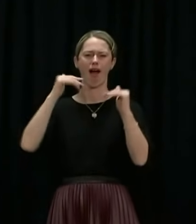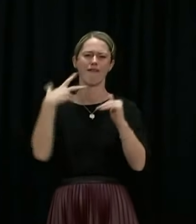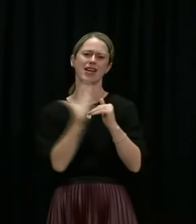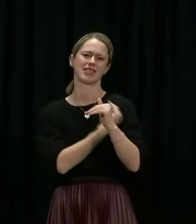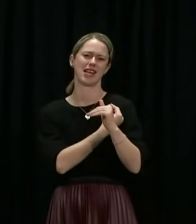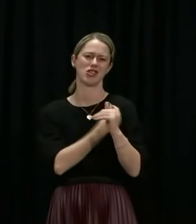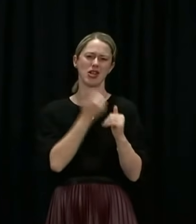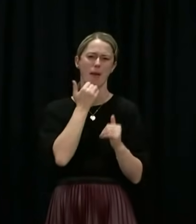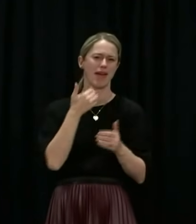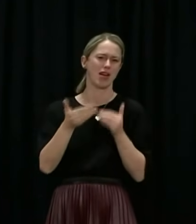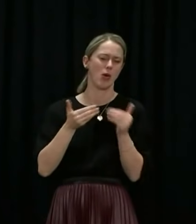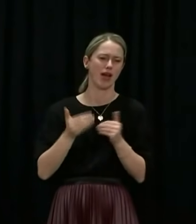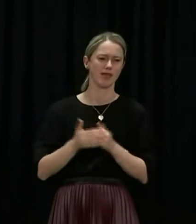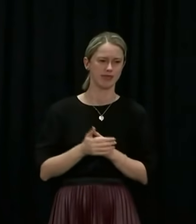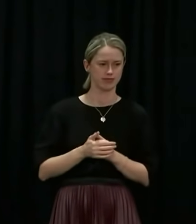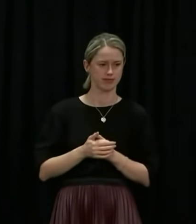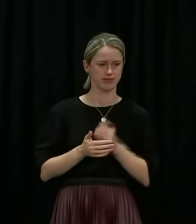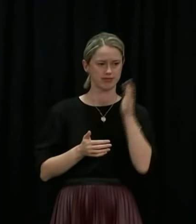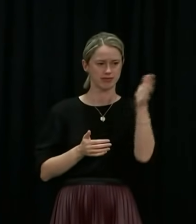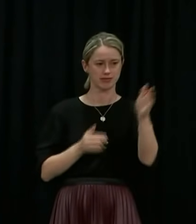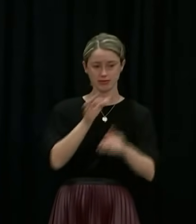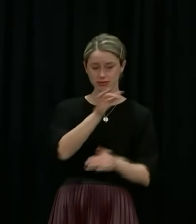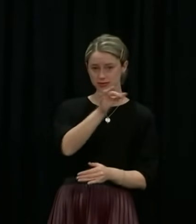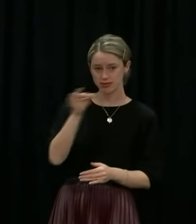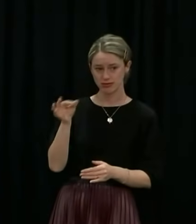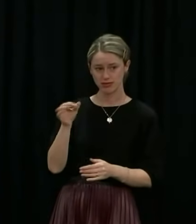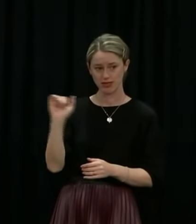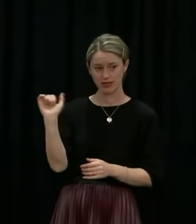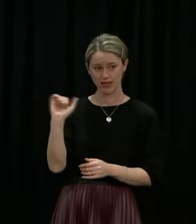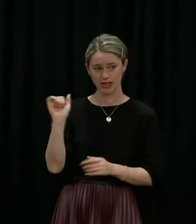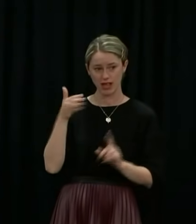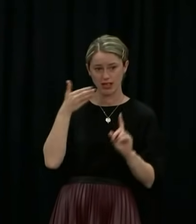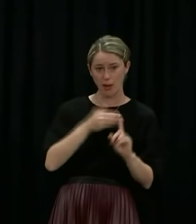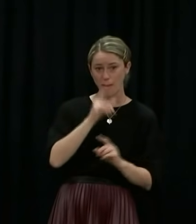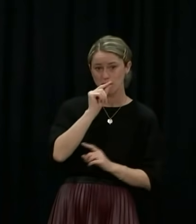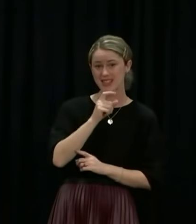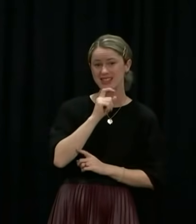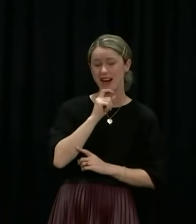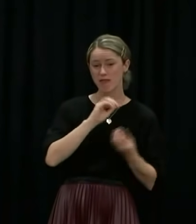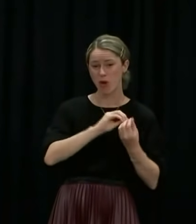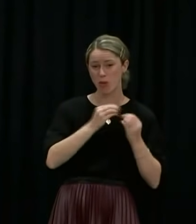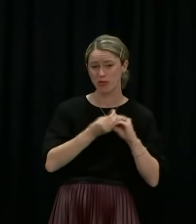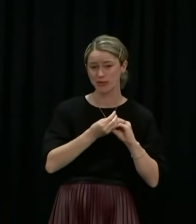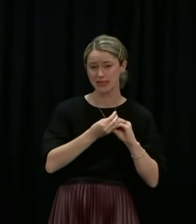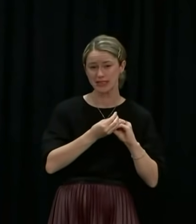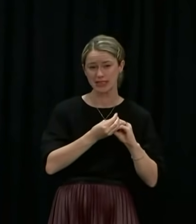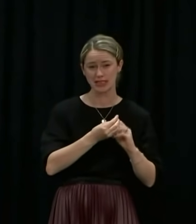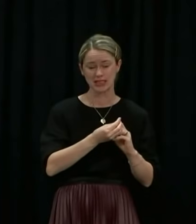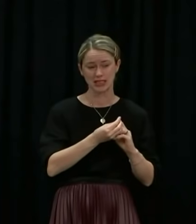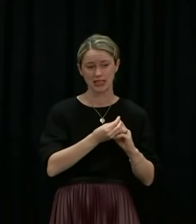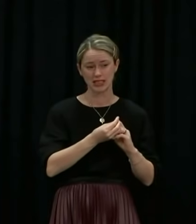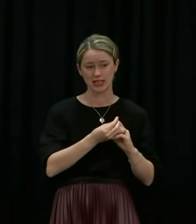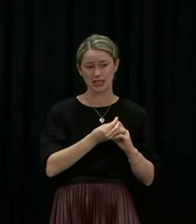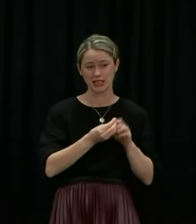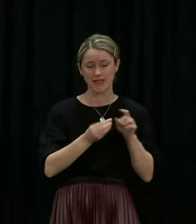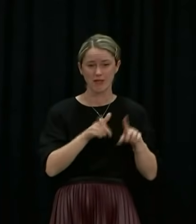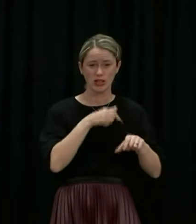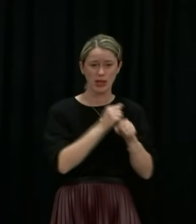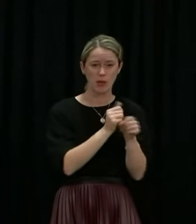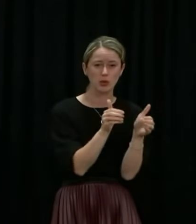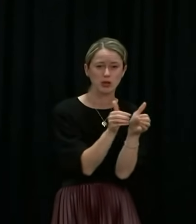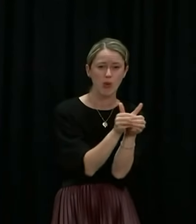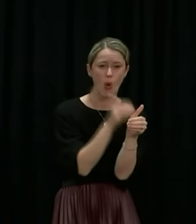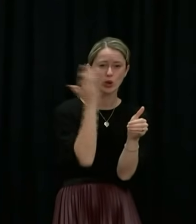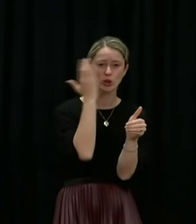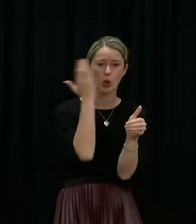Monday. Just off the back of that, have you identified any potential staffing issues, though, in particular smaller